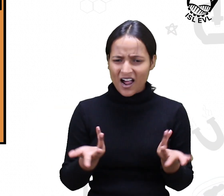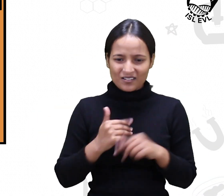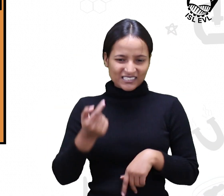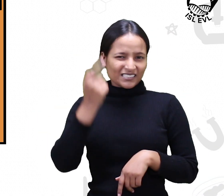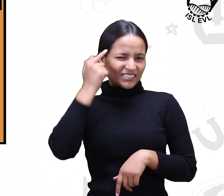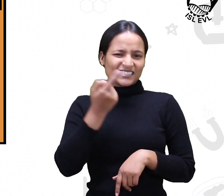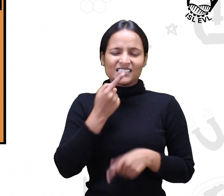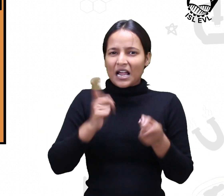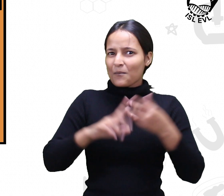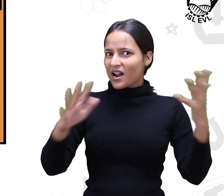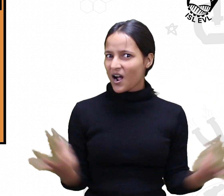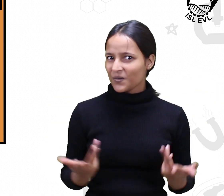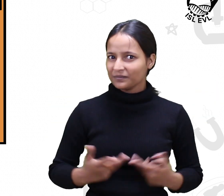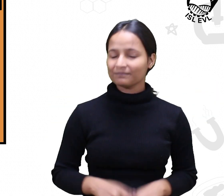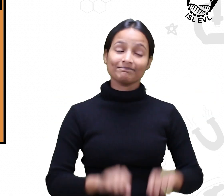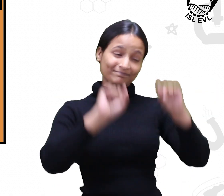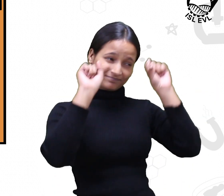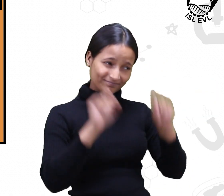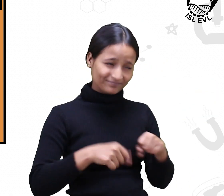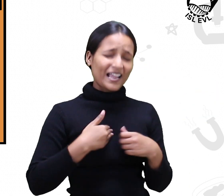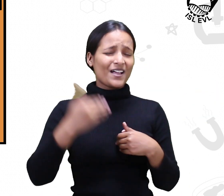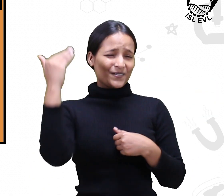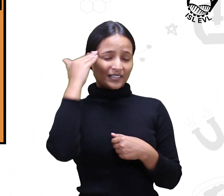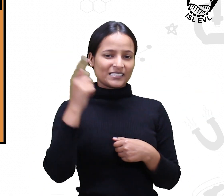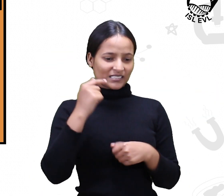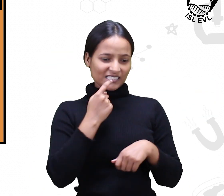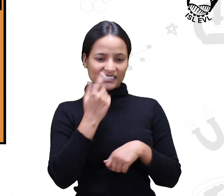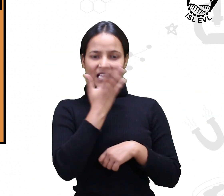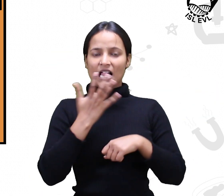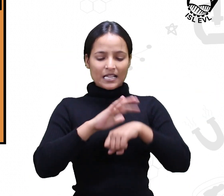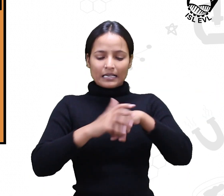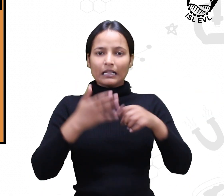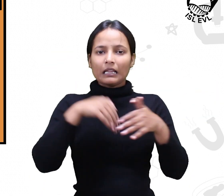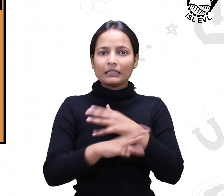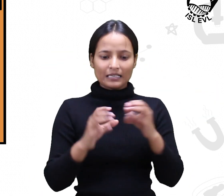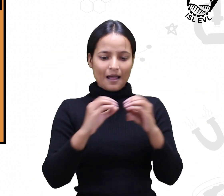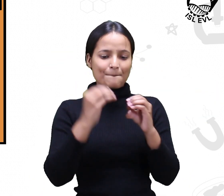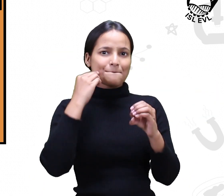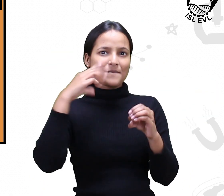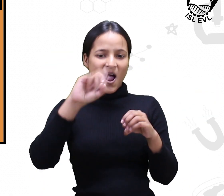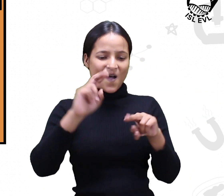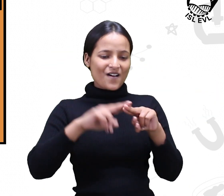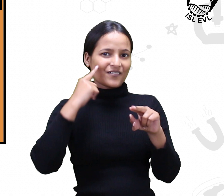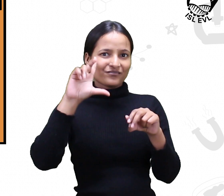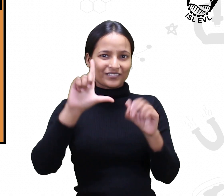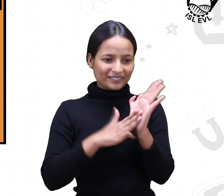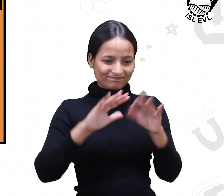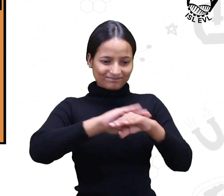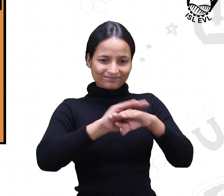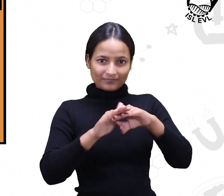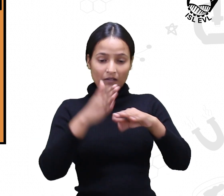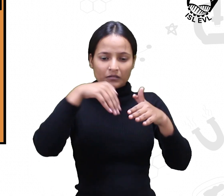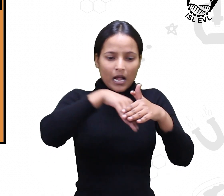you now get why we have cavities? Yes, our teeth are covered by biofilm, a matrix in